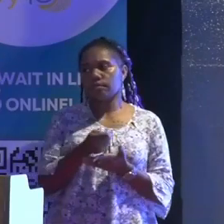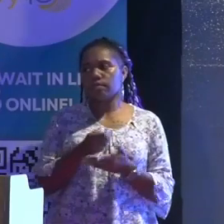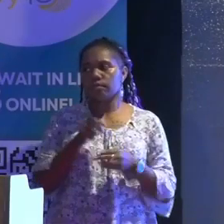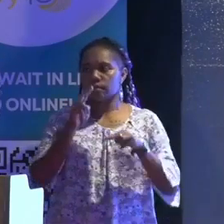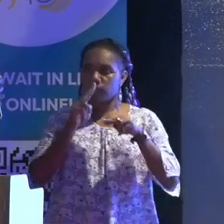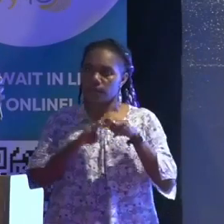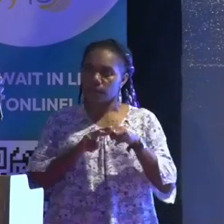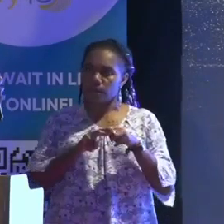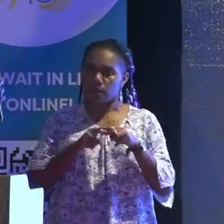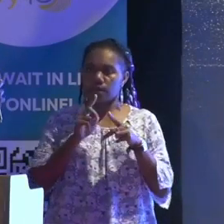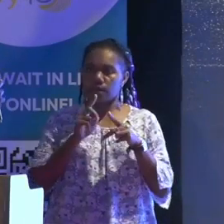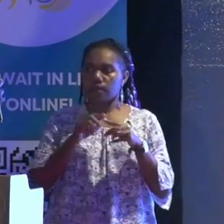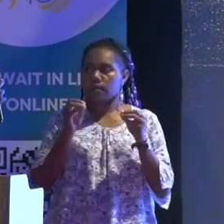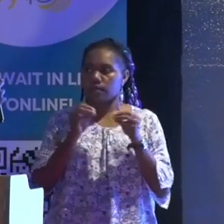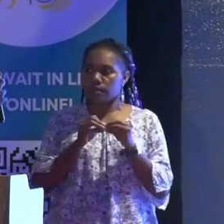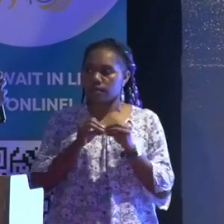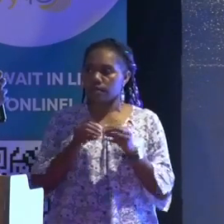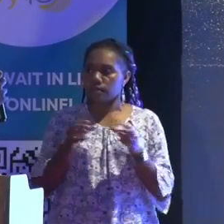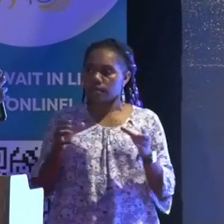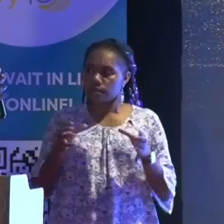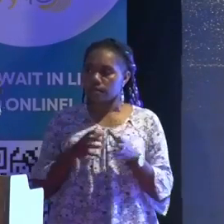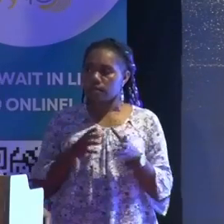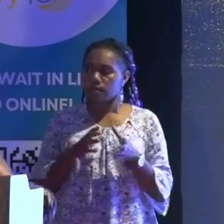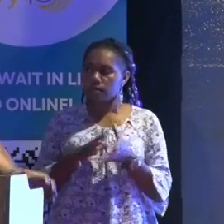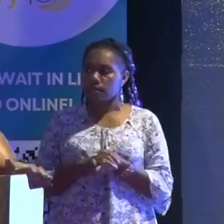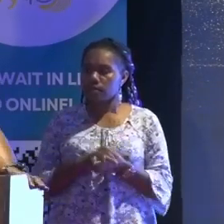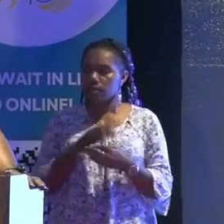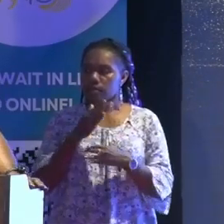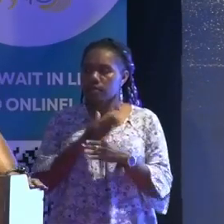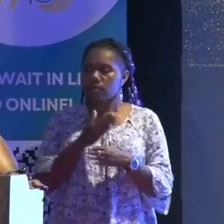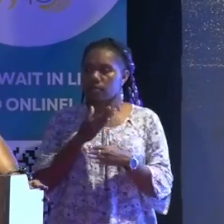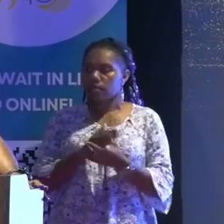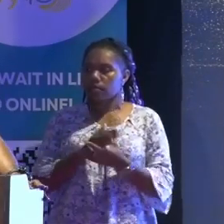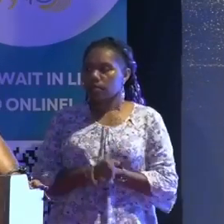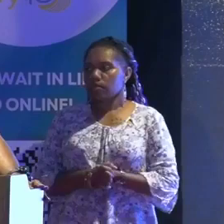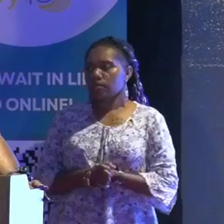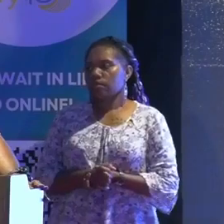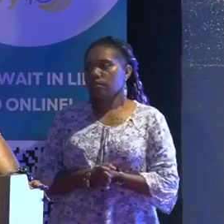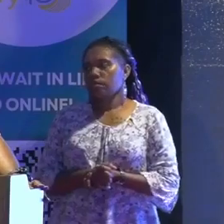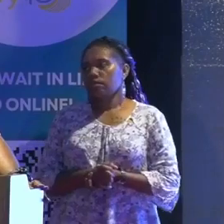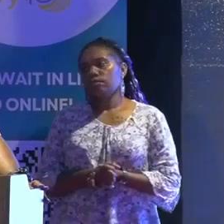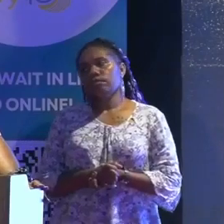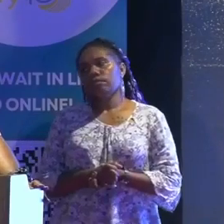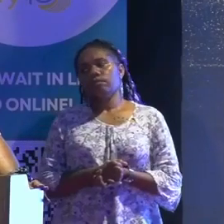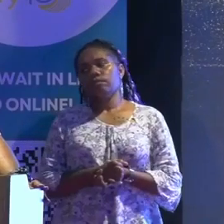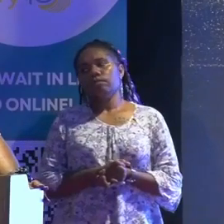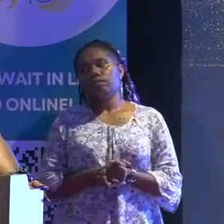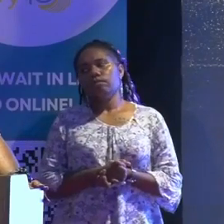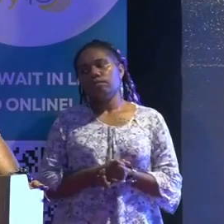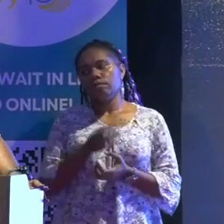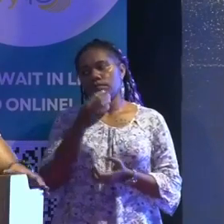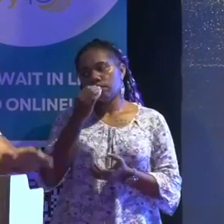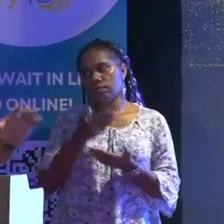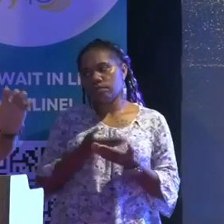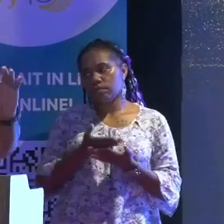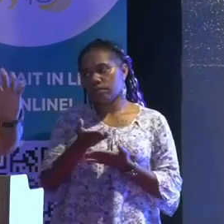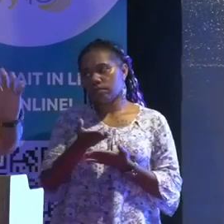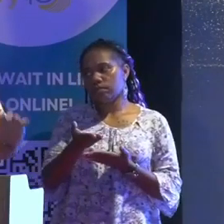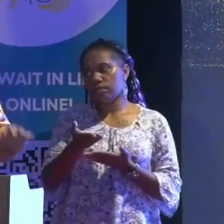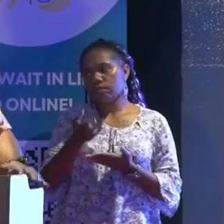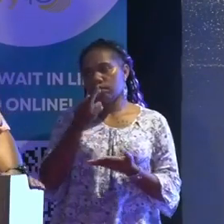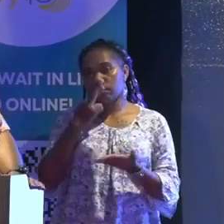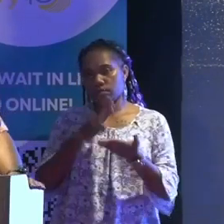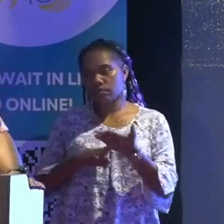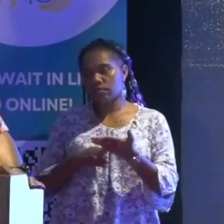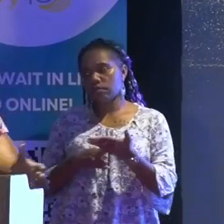And as a group employer, you are required to issue statement of earnings to your employees. Statement of earnings shows how